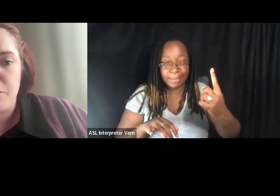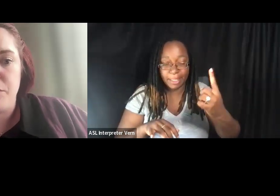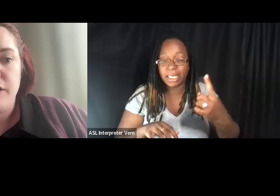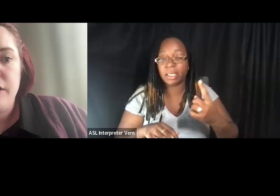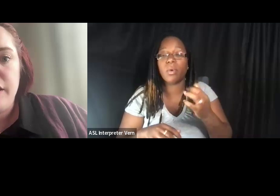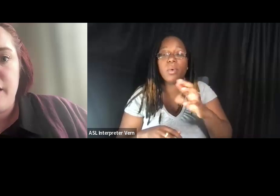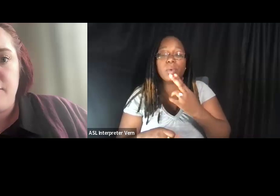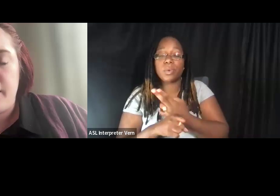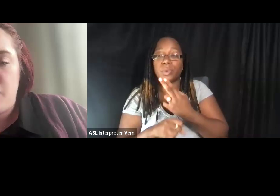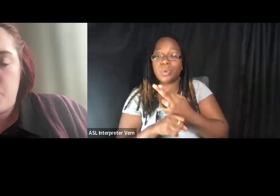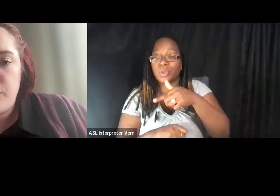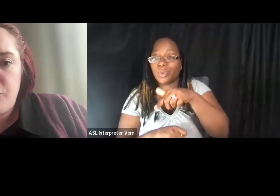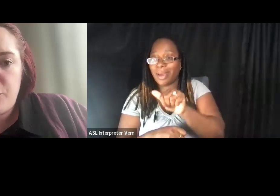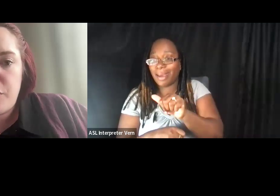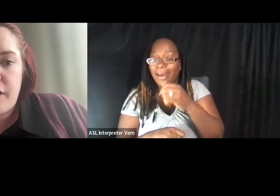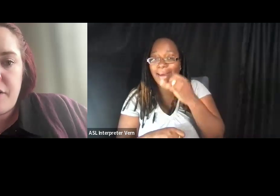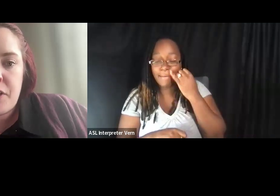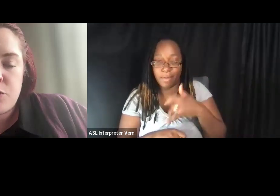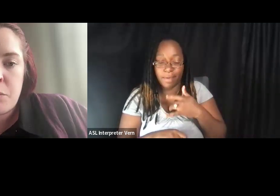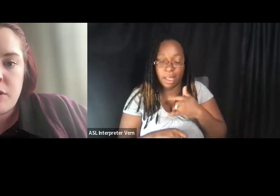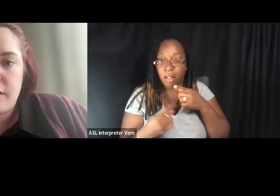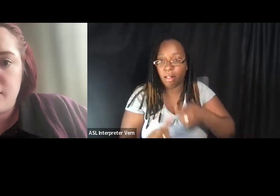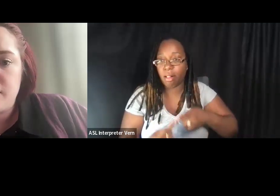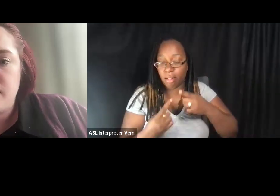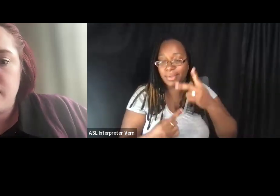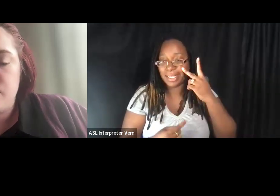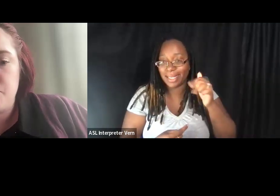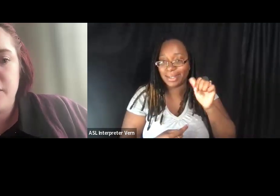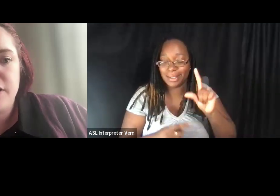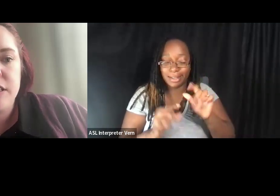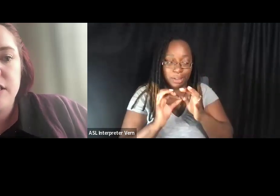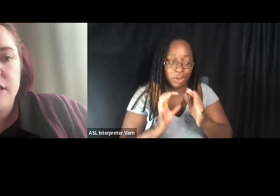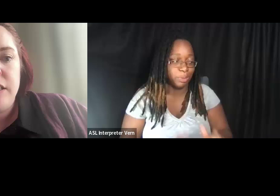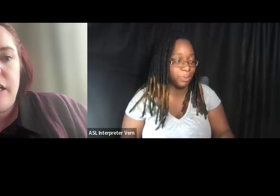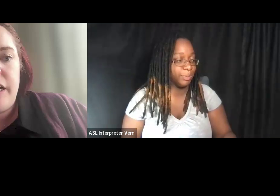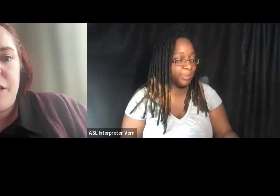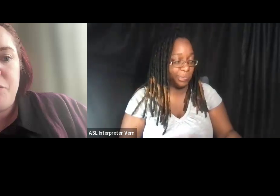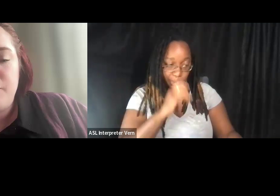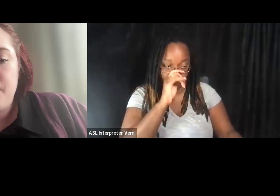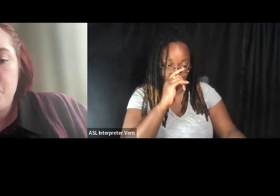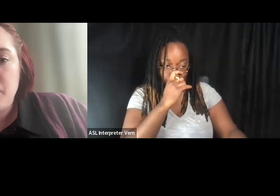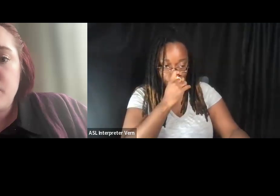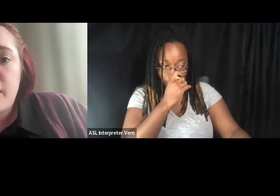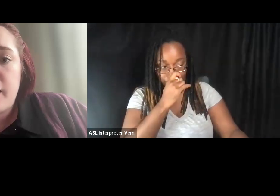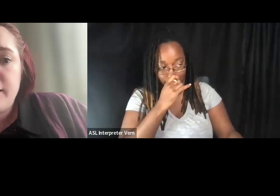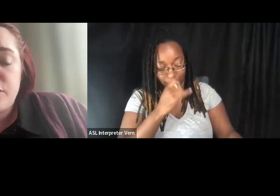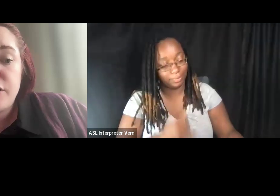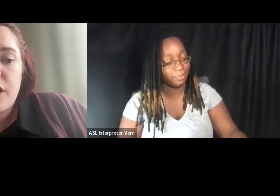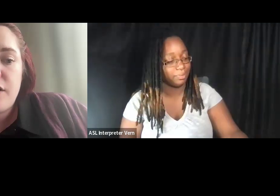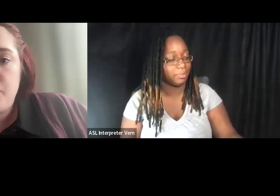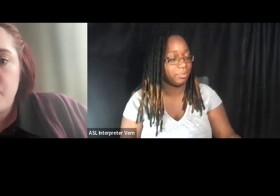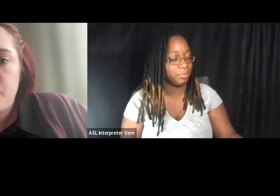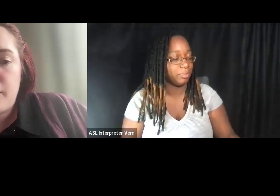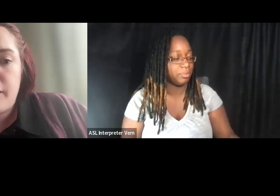box if at any point you are having trouble seeing the interpreters. Public chat is